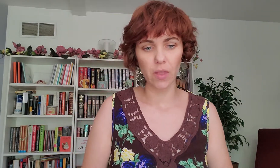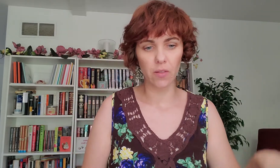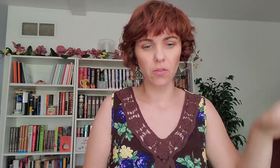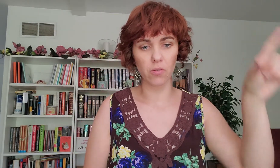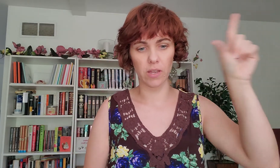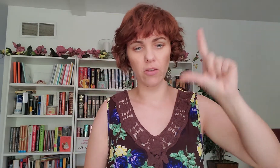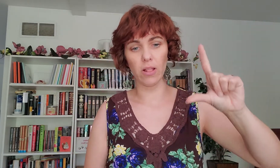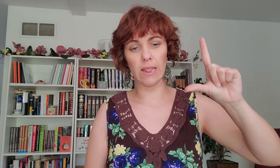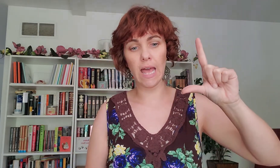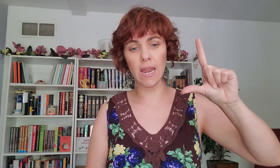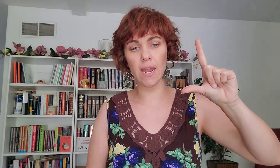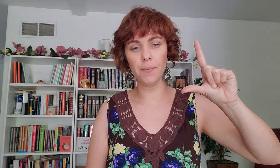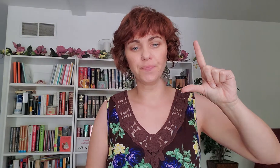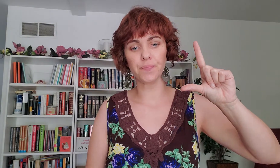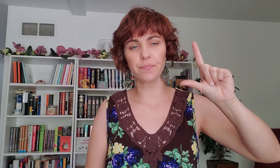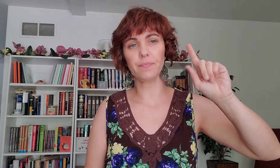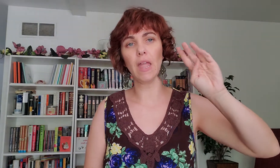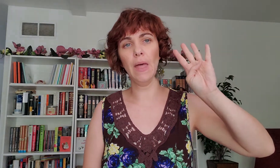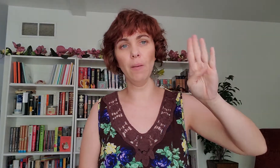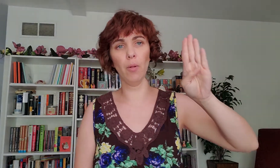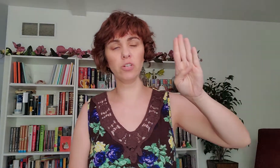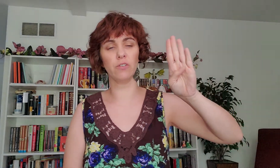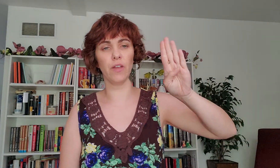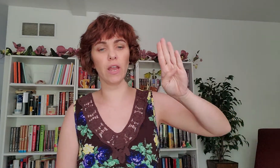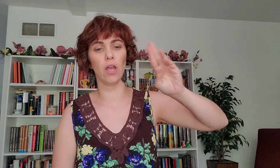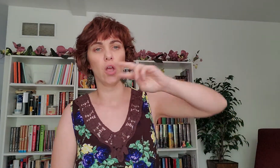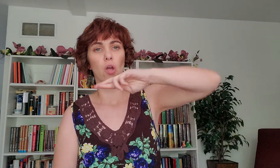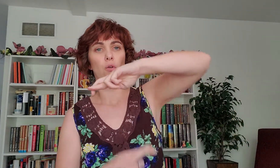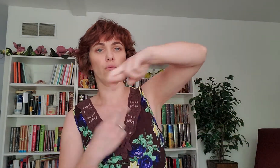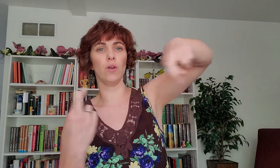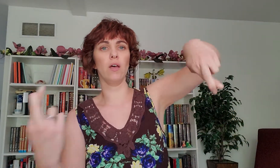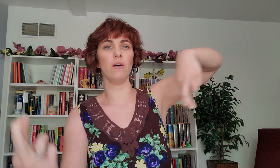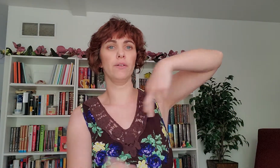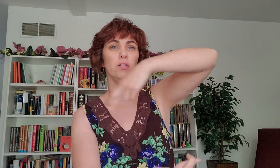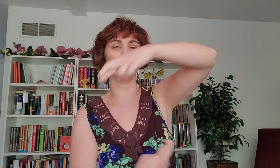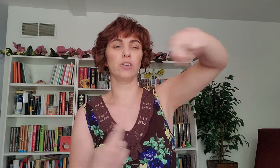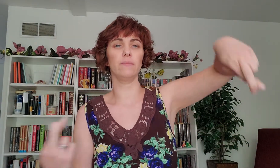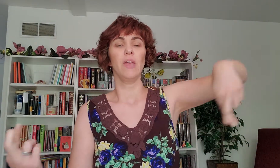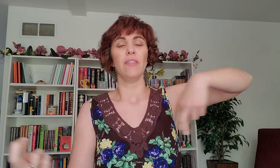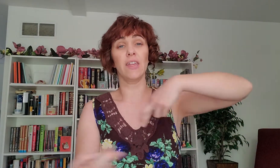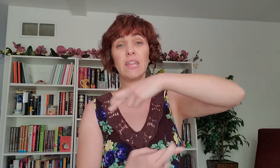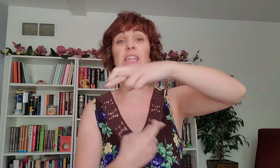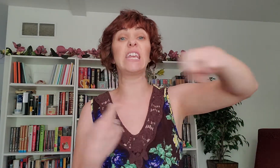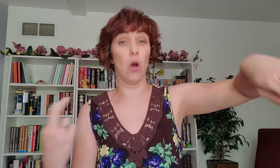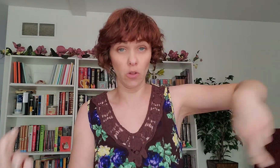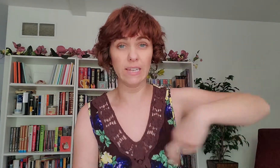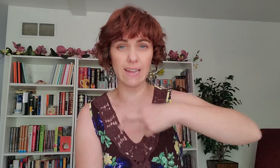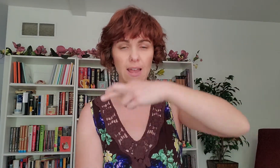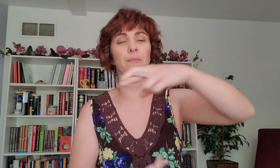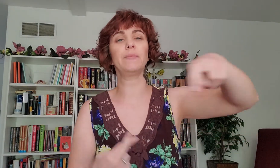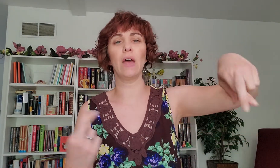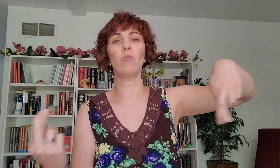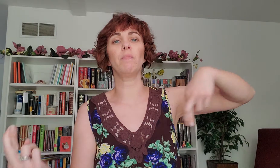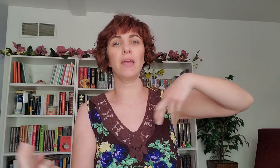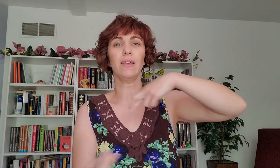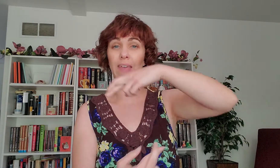those go together. Lenin and the Bolshevik Revolution. This is the only time that we're making the